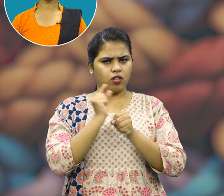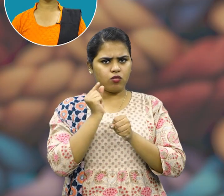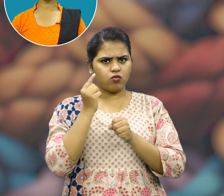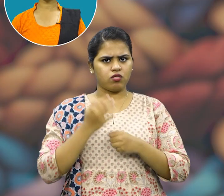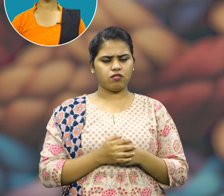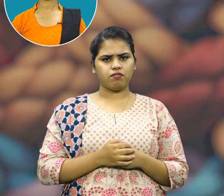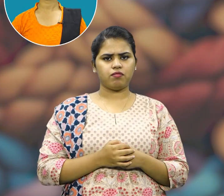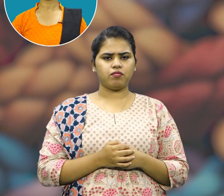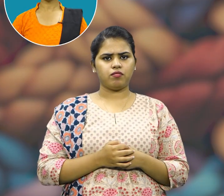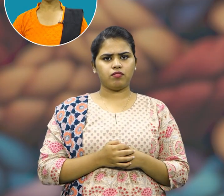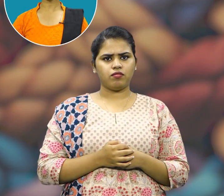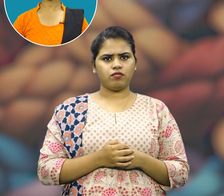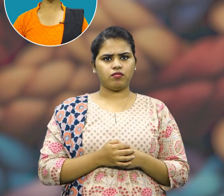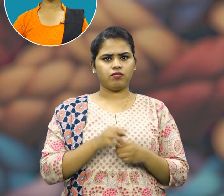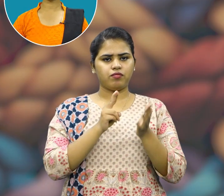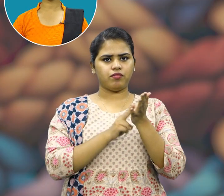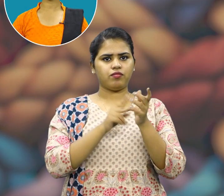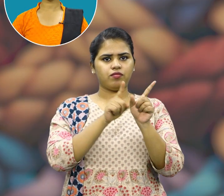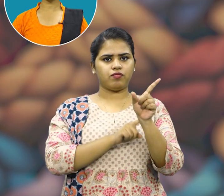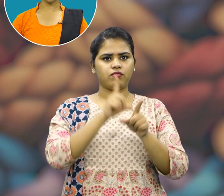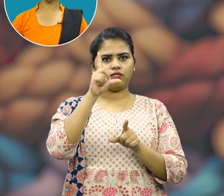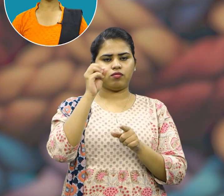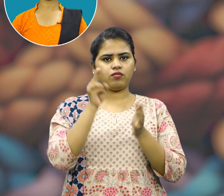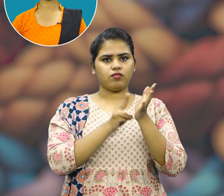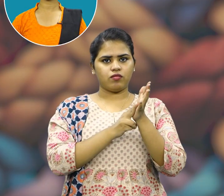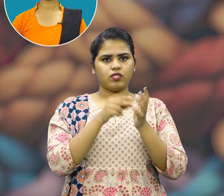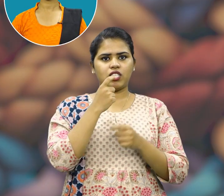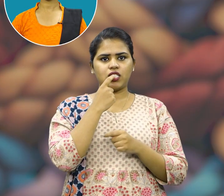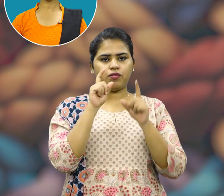cloth? Nylon fiber is strong,